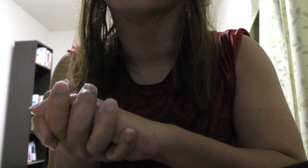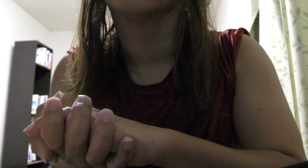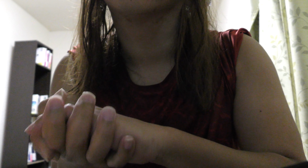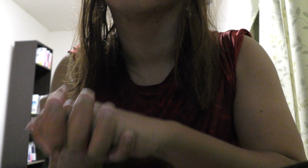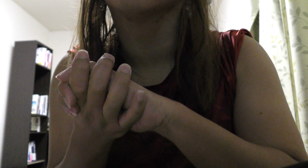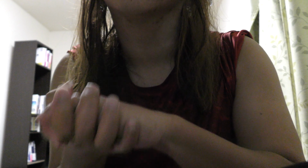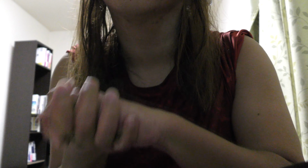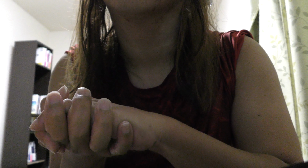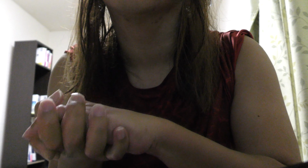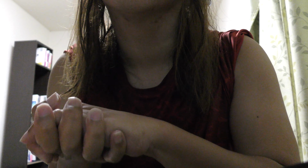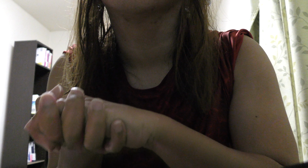is